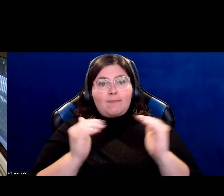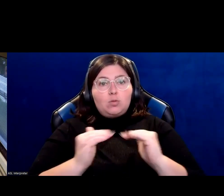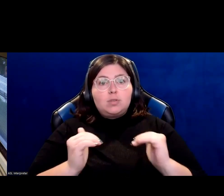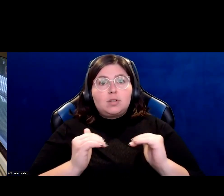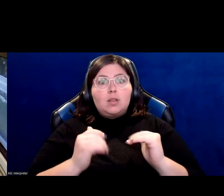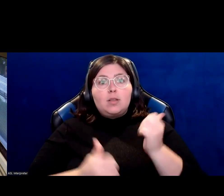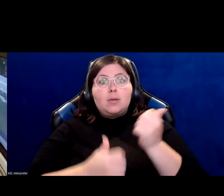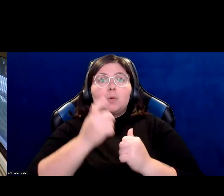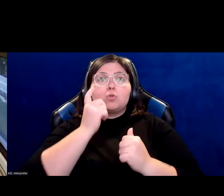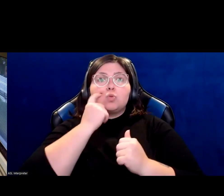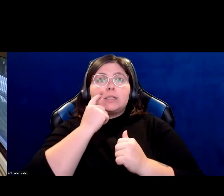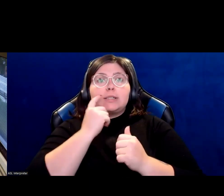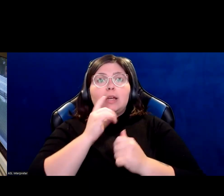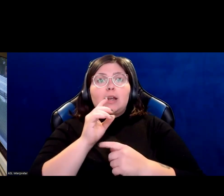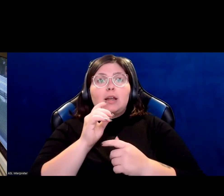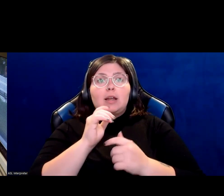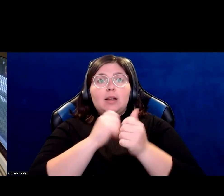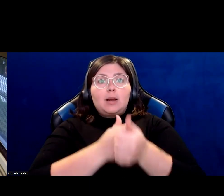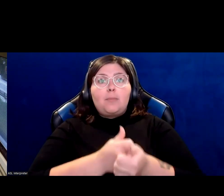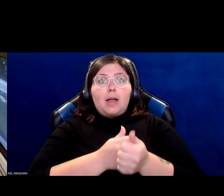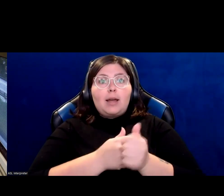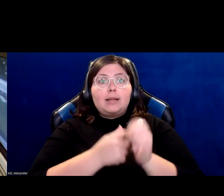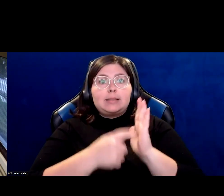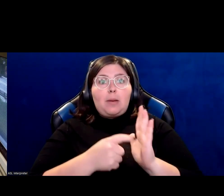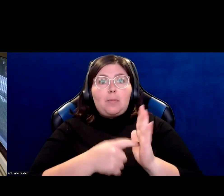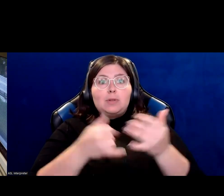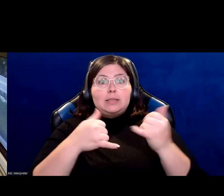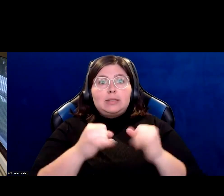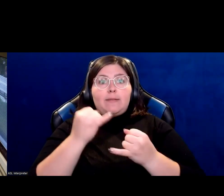latest round of compliance sampling is still being